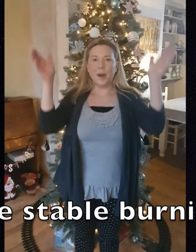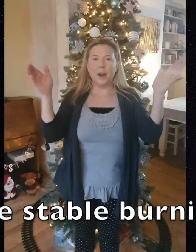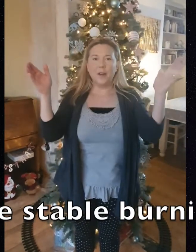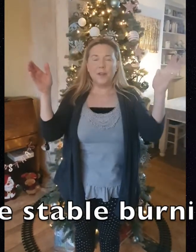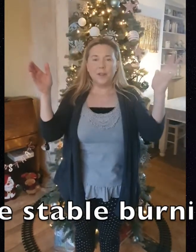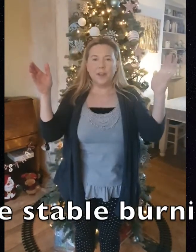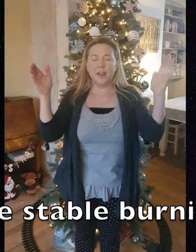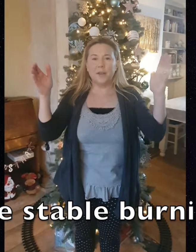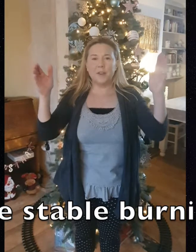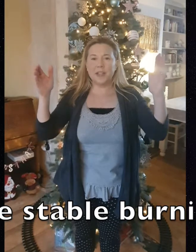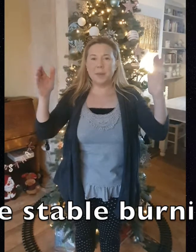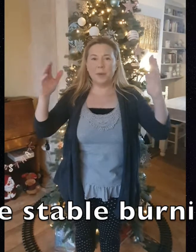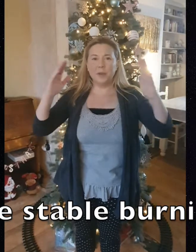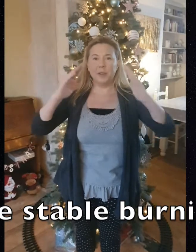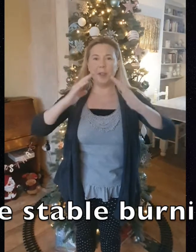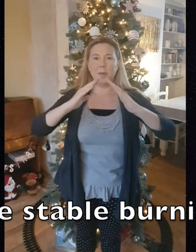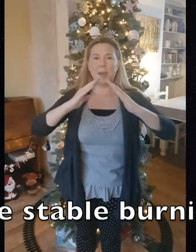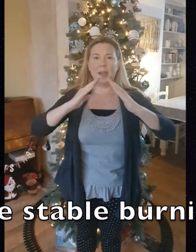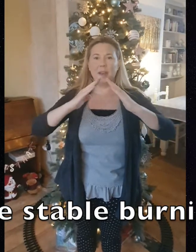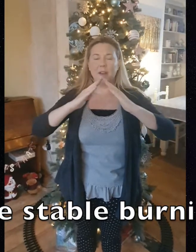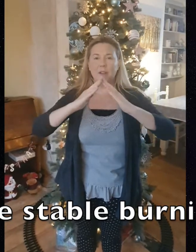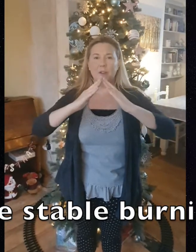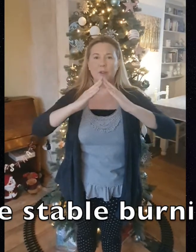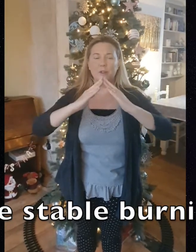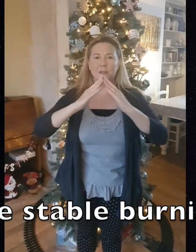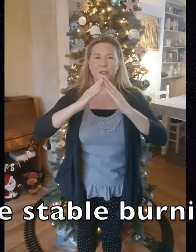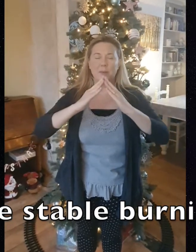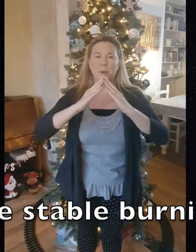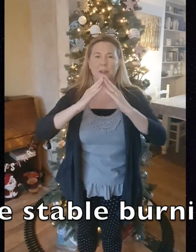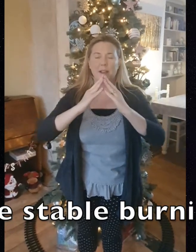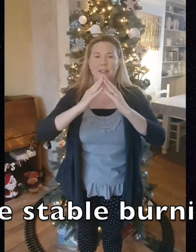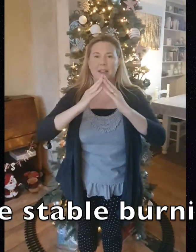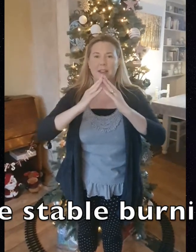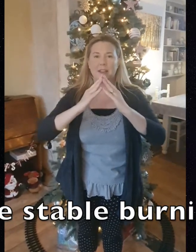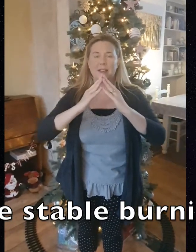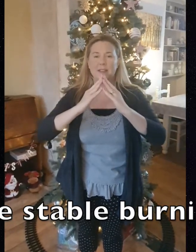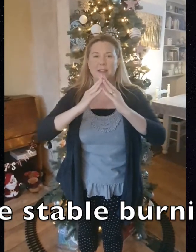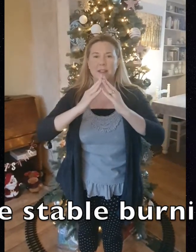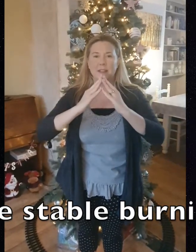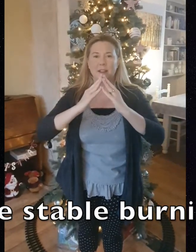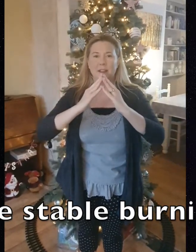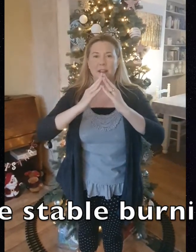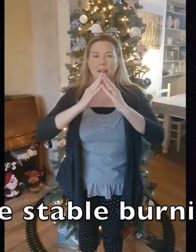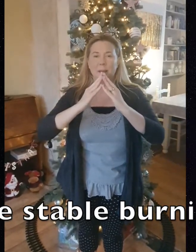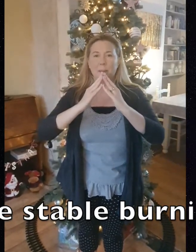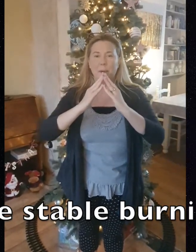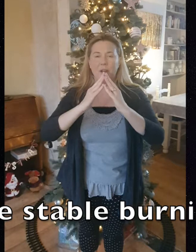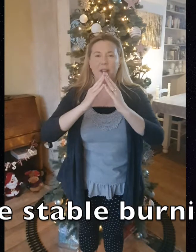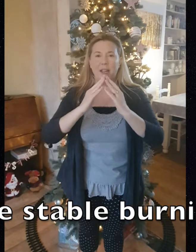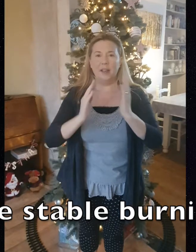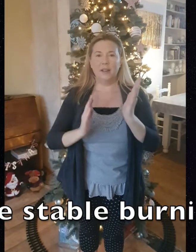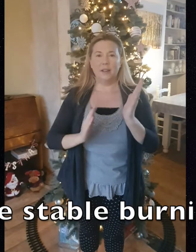Above, and for stable, you make the roof of the stable with your hands like this. Burning,